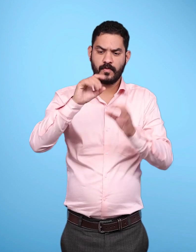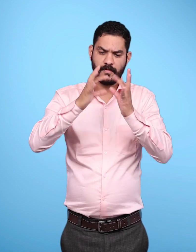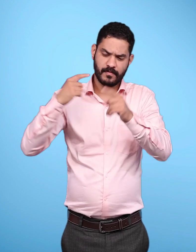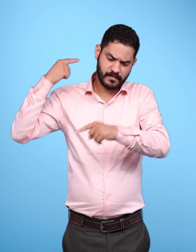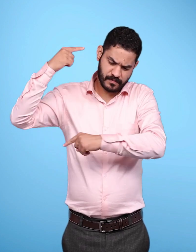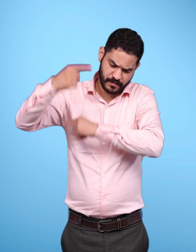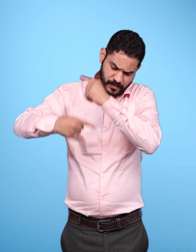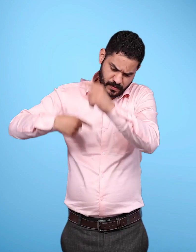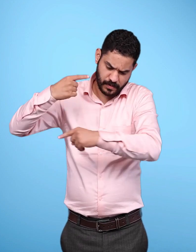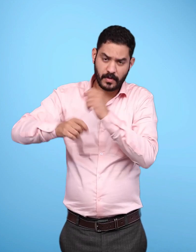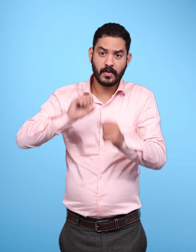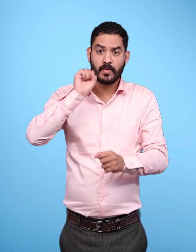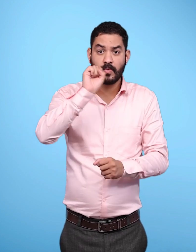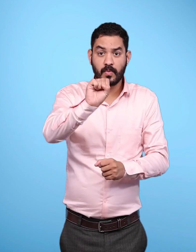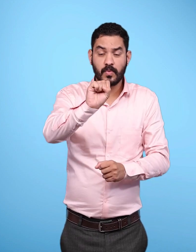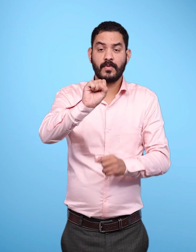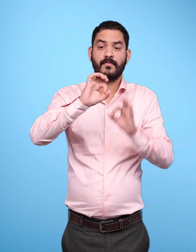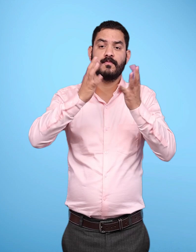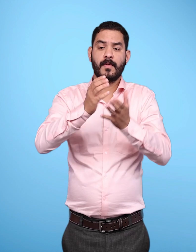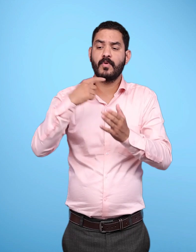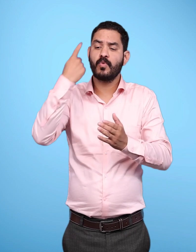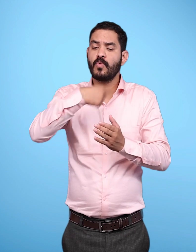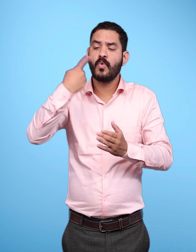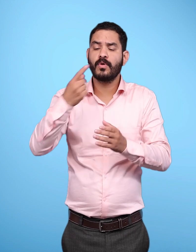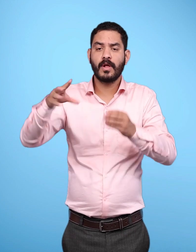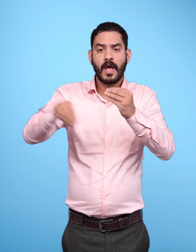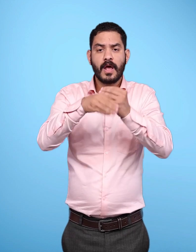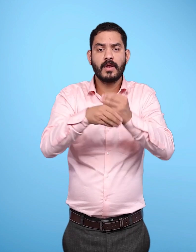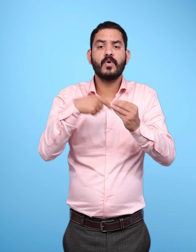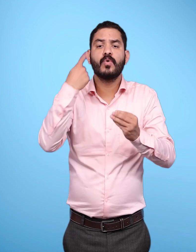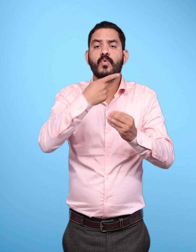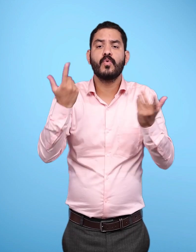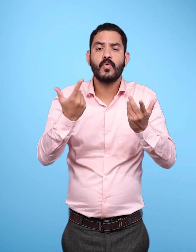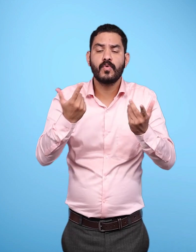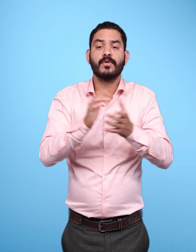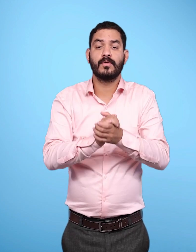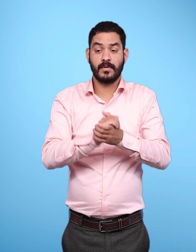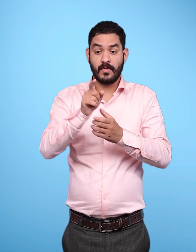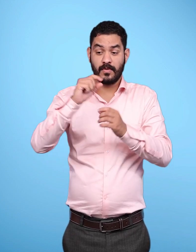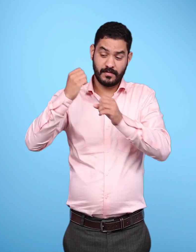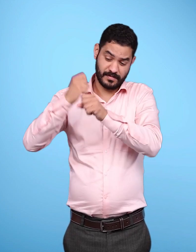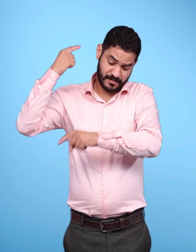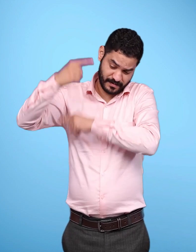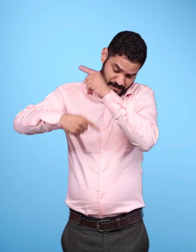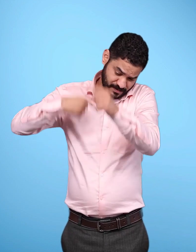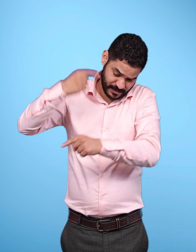had to make a genealogy for yourself, who are the people you would include in it? How